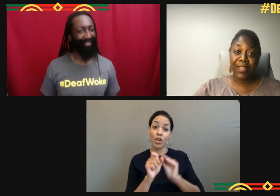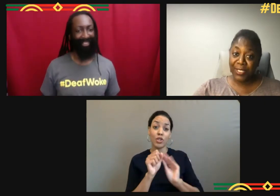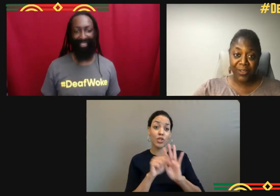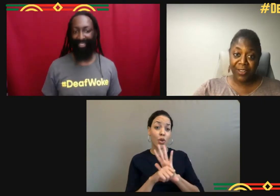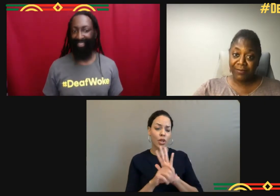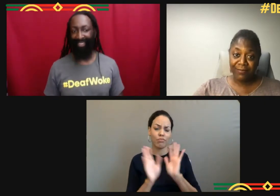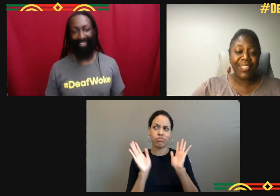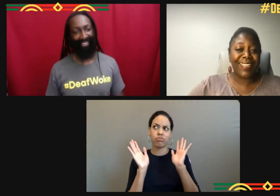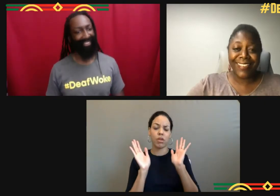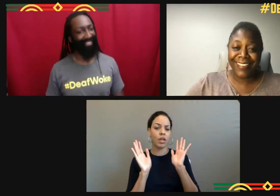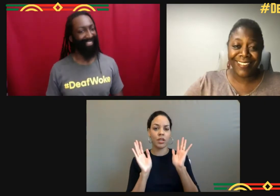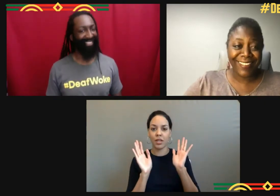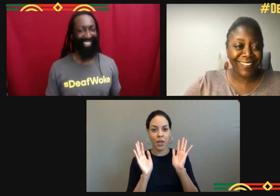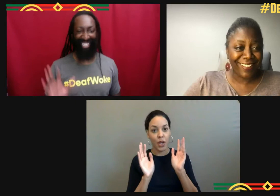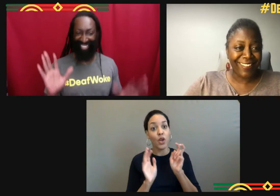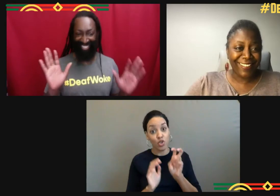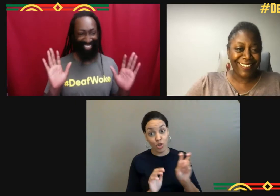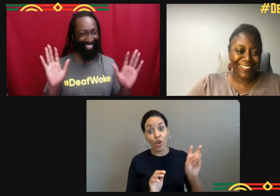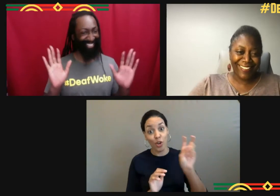as heck been a journey.